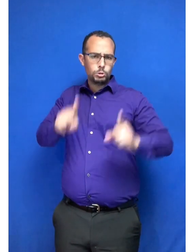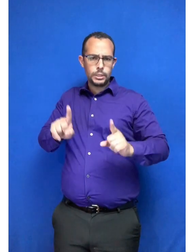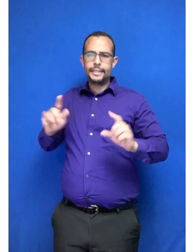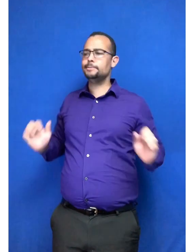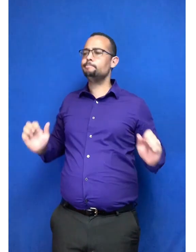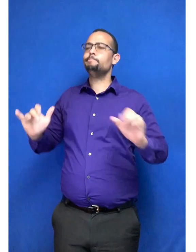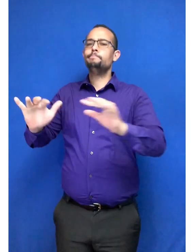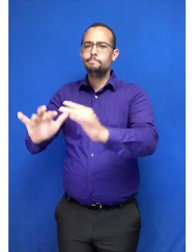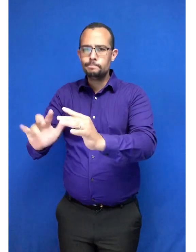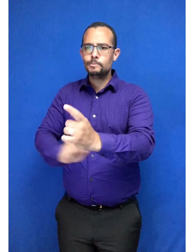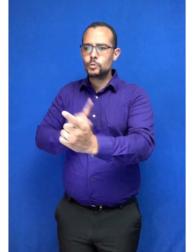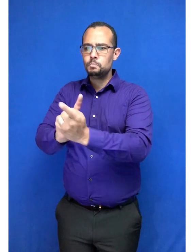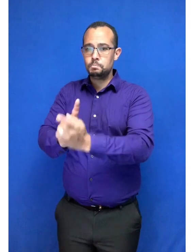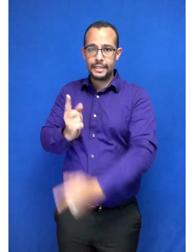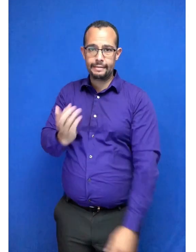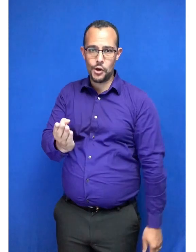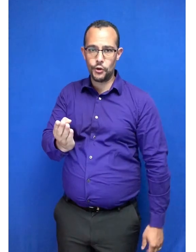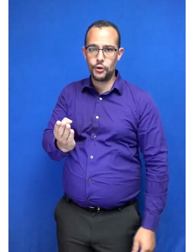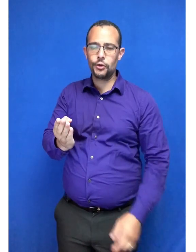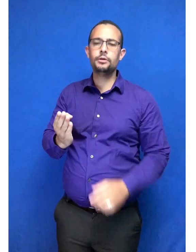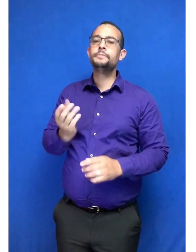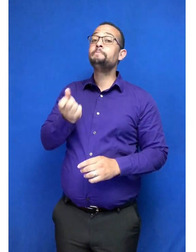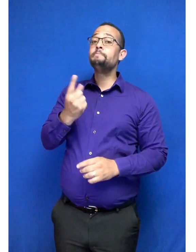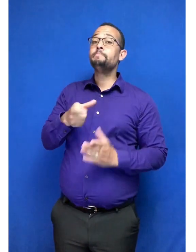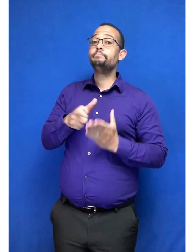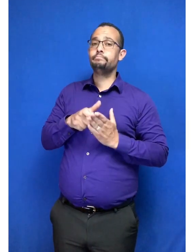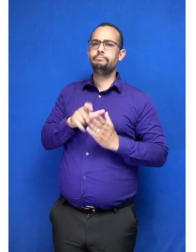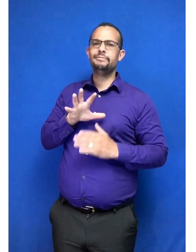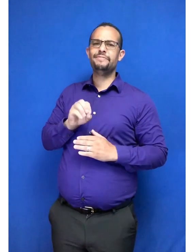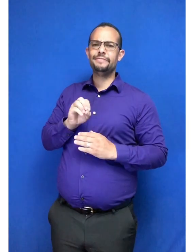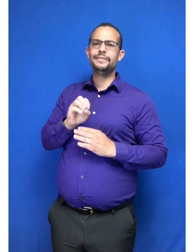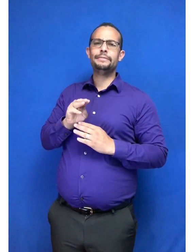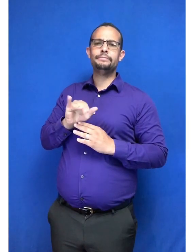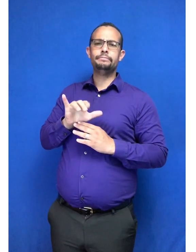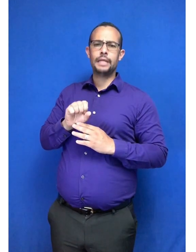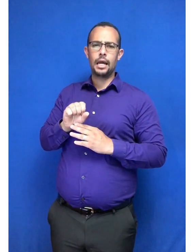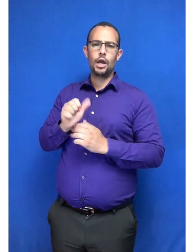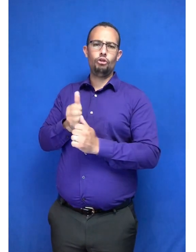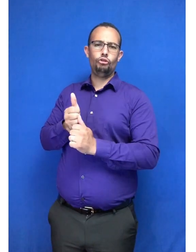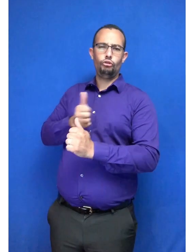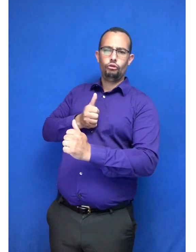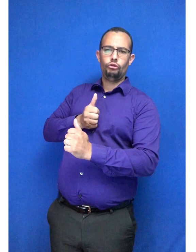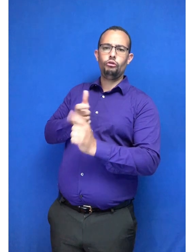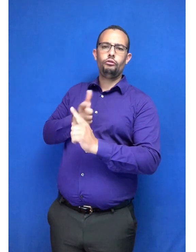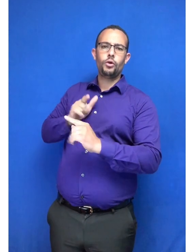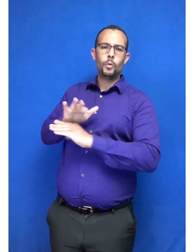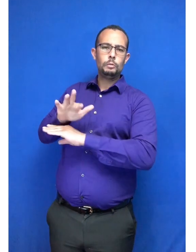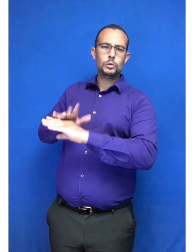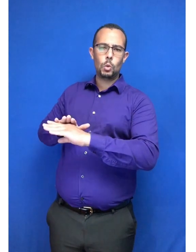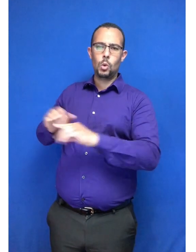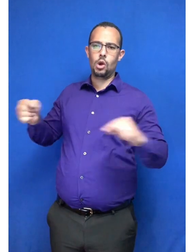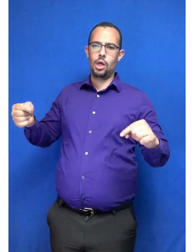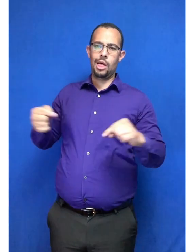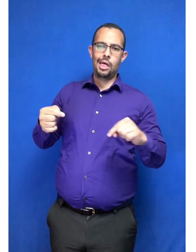Create a contact list with neighbors, close friends, family members. So this is an